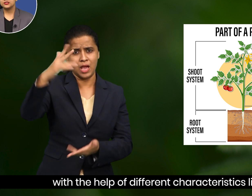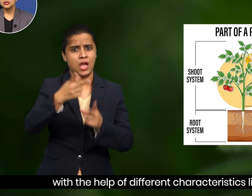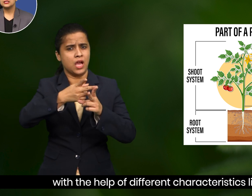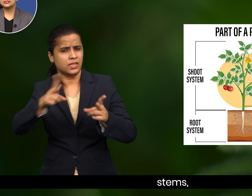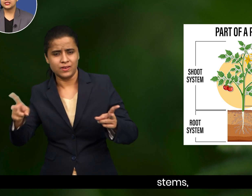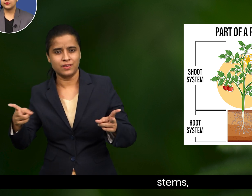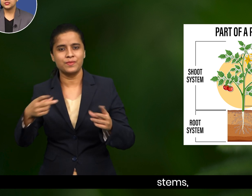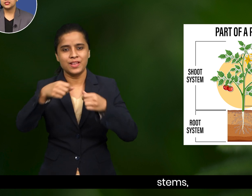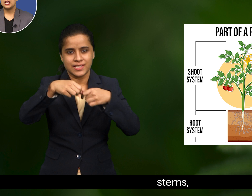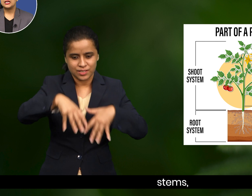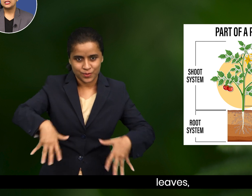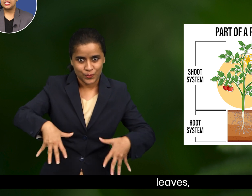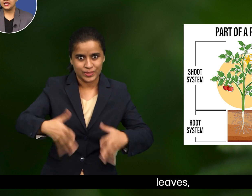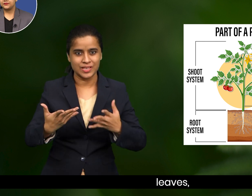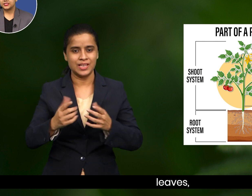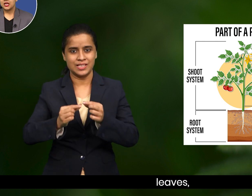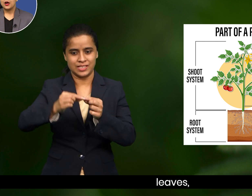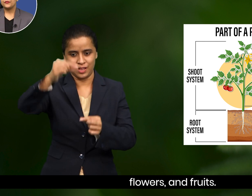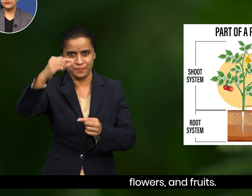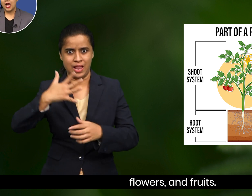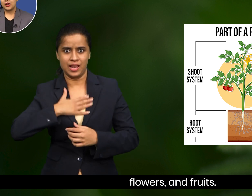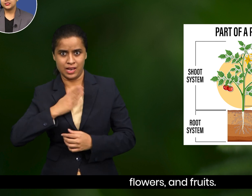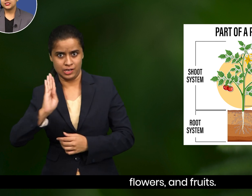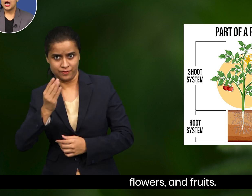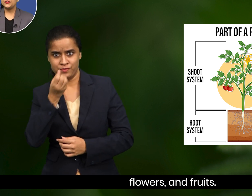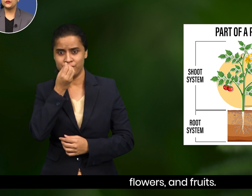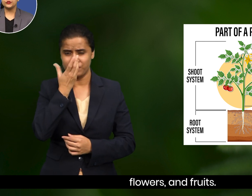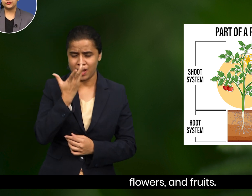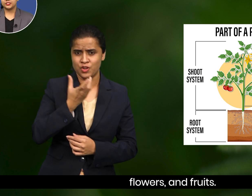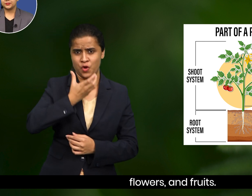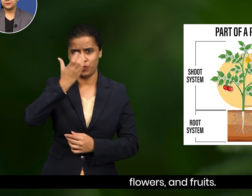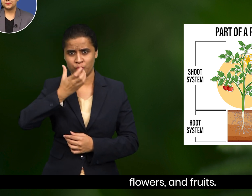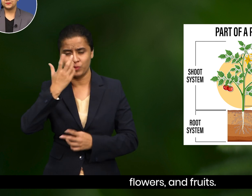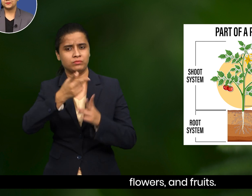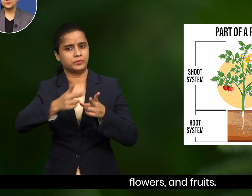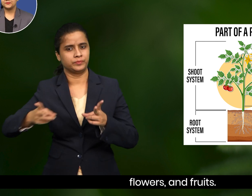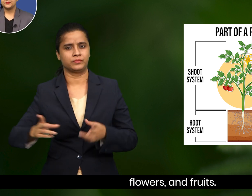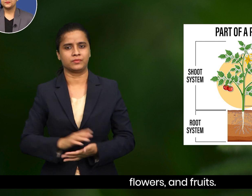roots, stems, leaves, flowers and fruits.